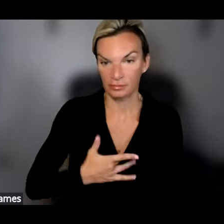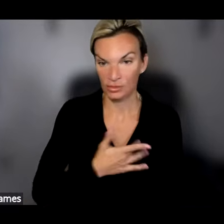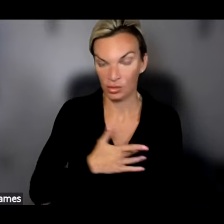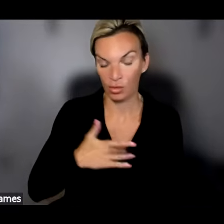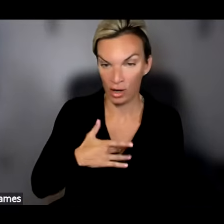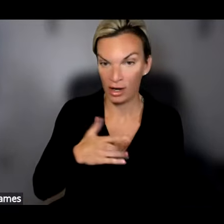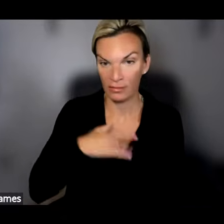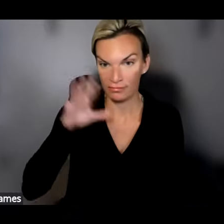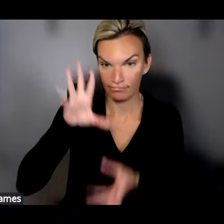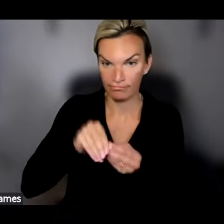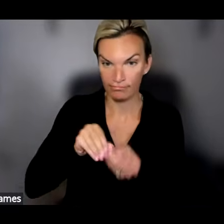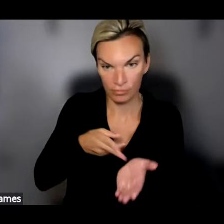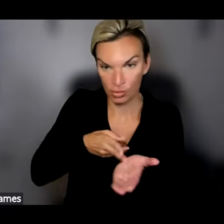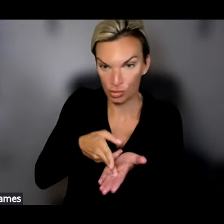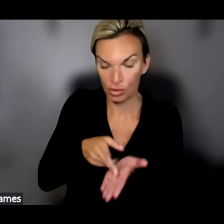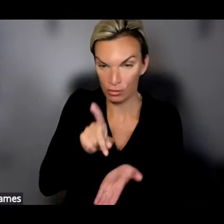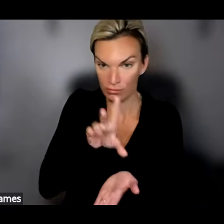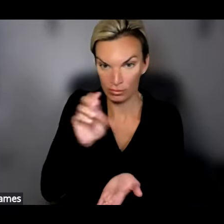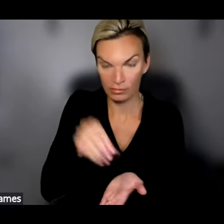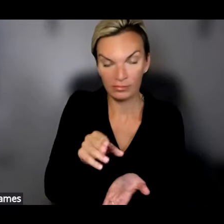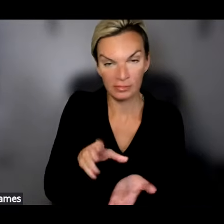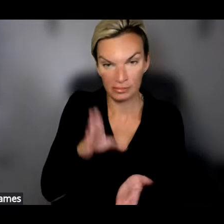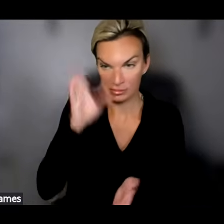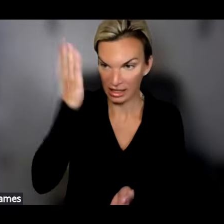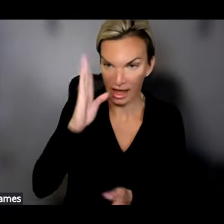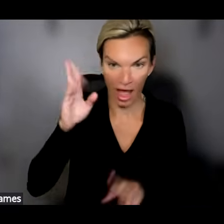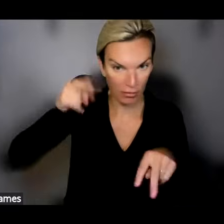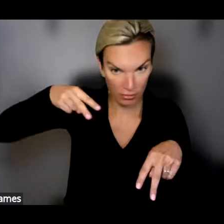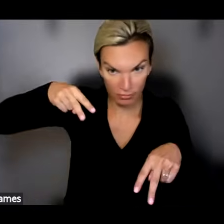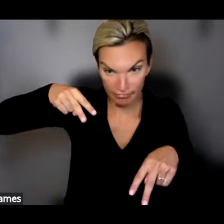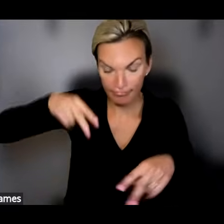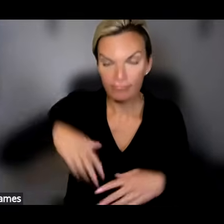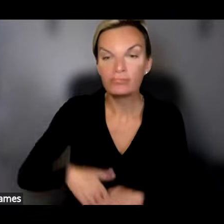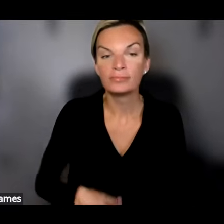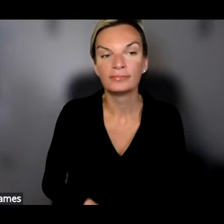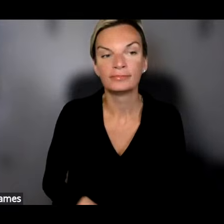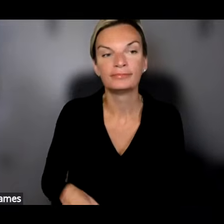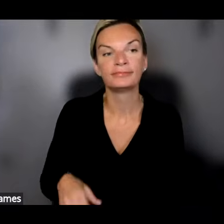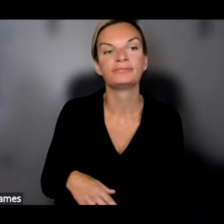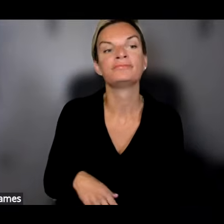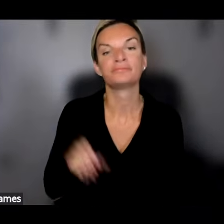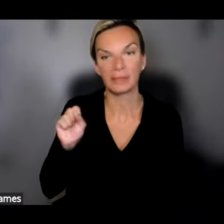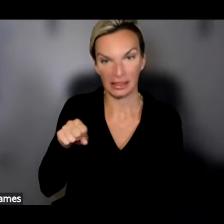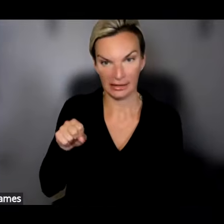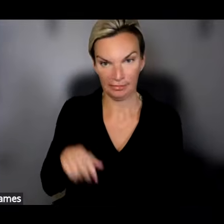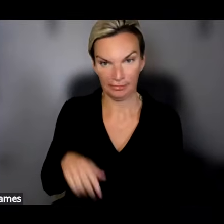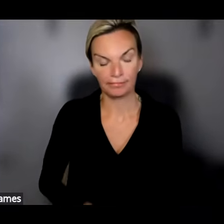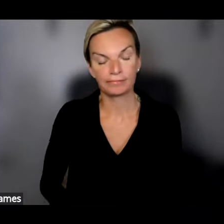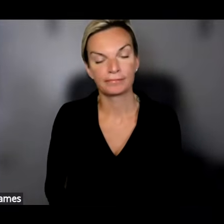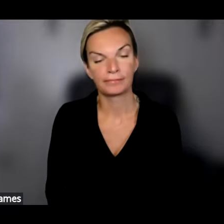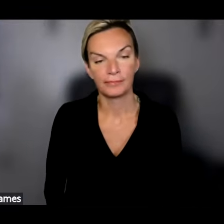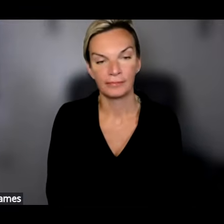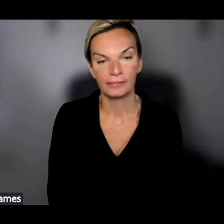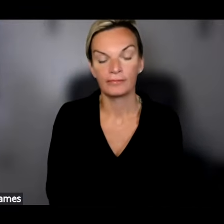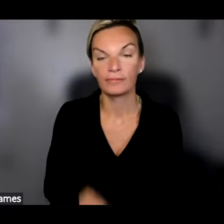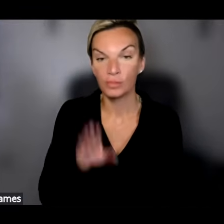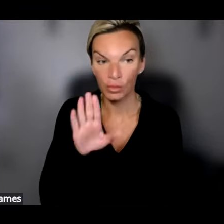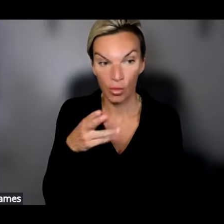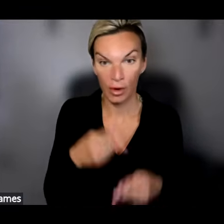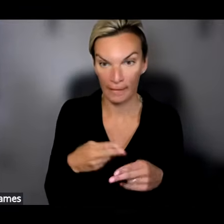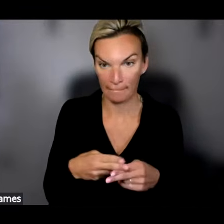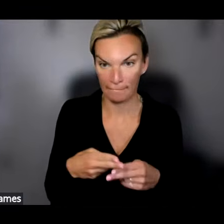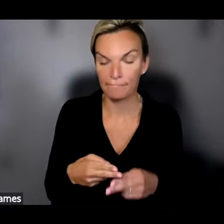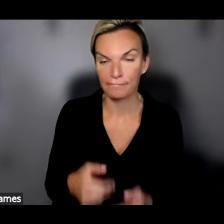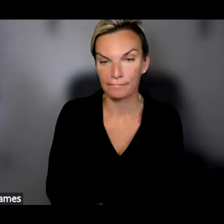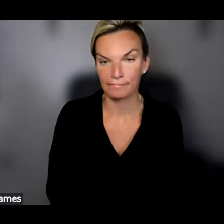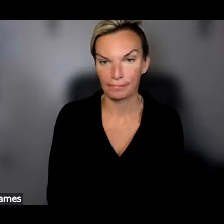the whole truth, and nothing but the truth, so help you God. Yes. Before you begin speaking, would you state your name and spell it for the